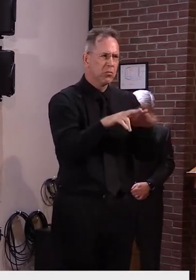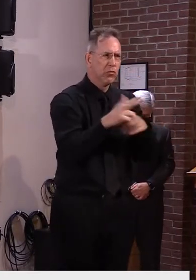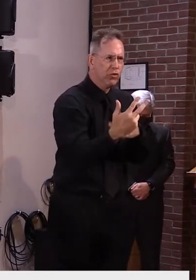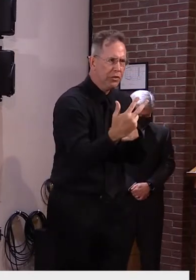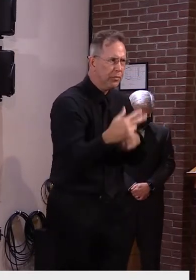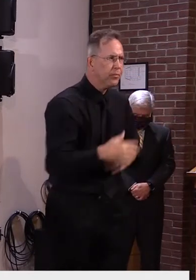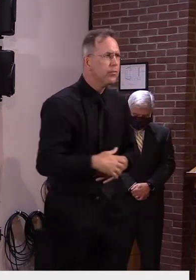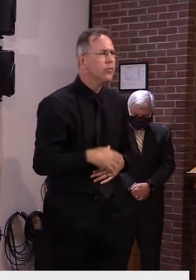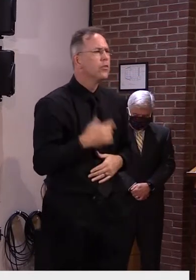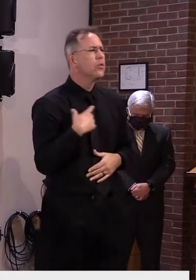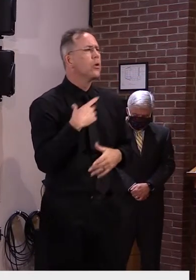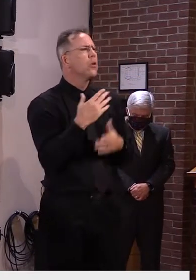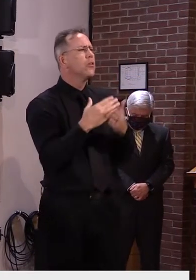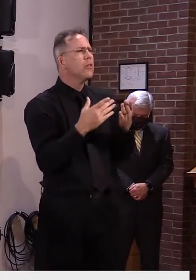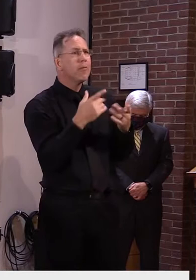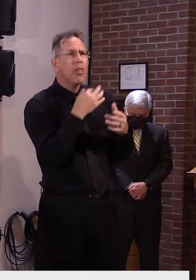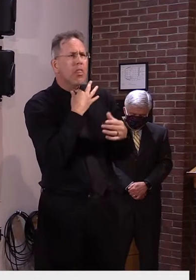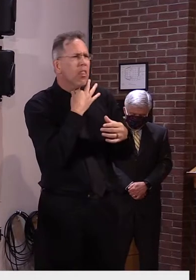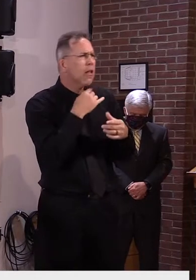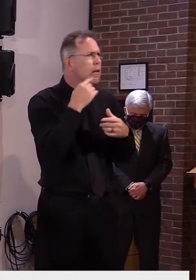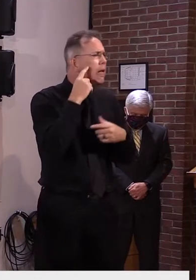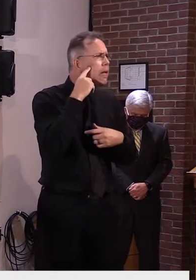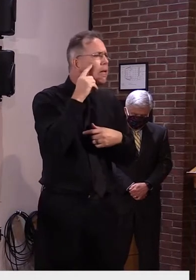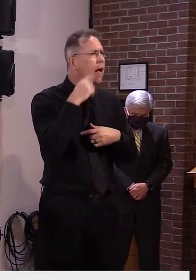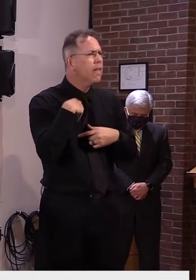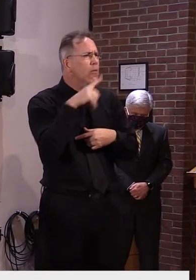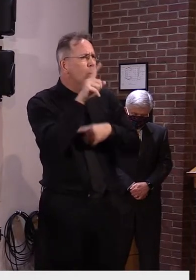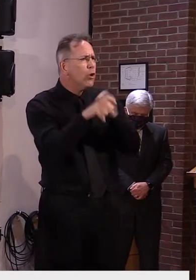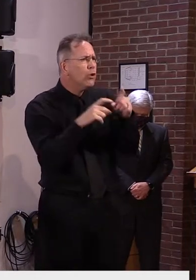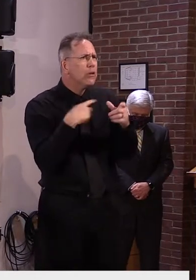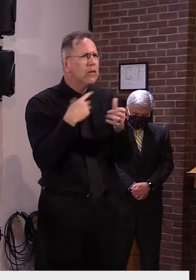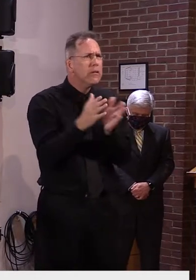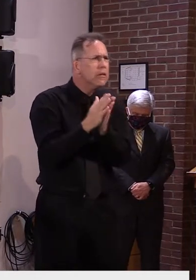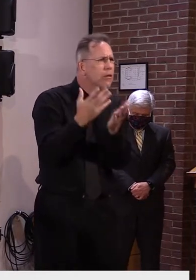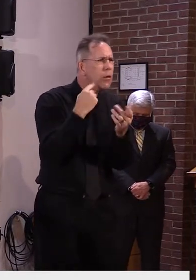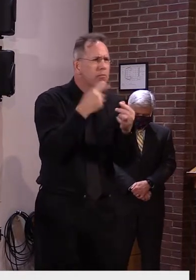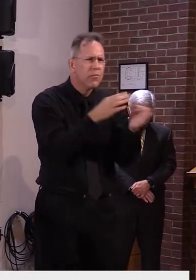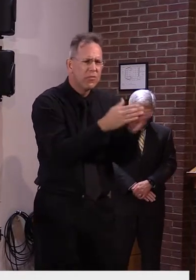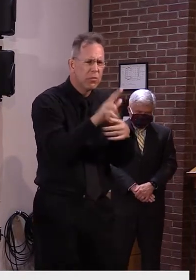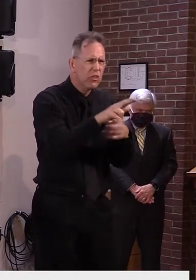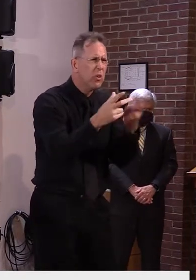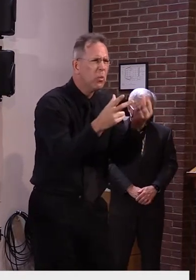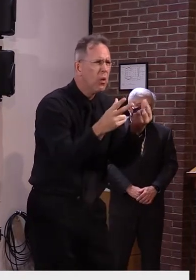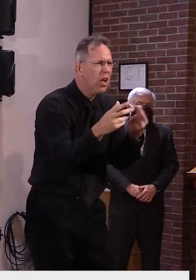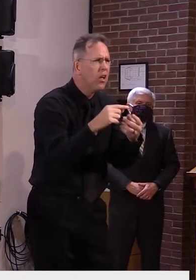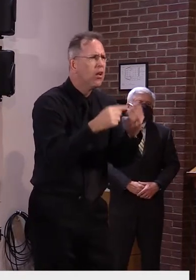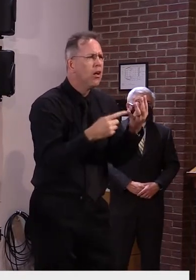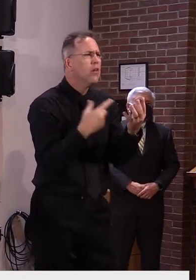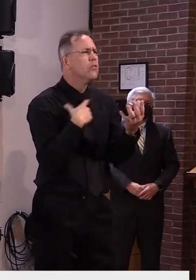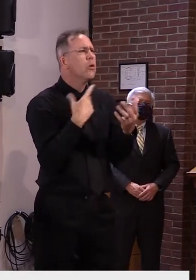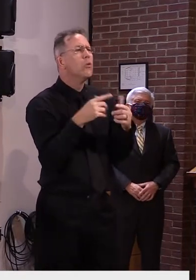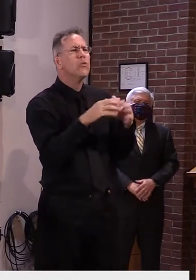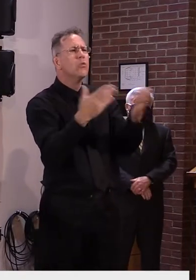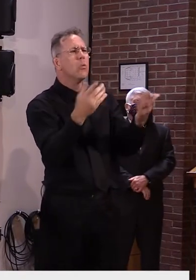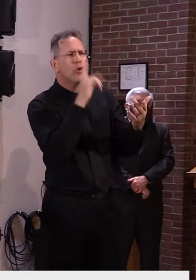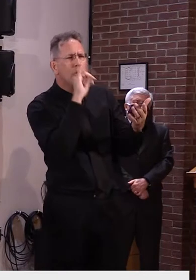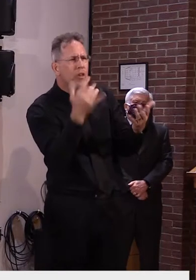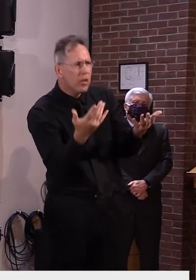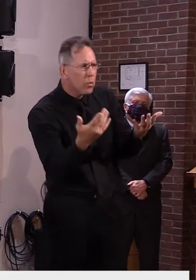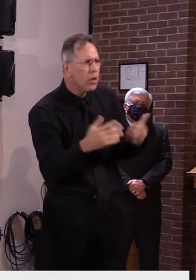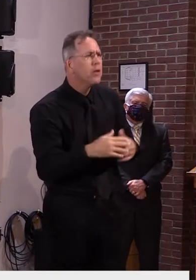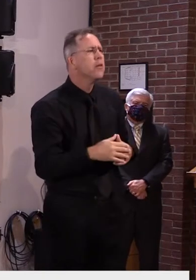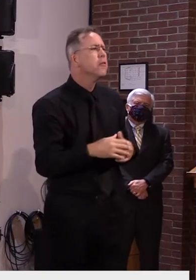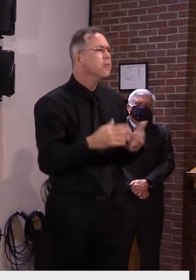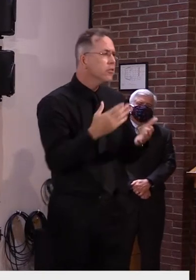steps or where do we go from here in our education system now that we have safely reopened our schools. Certainly a big part of what